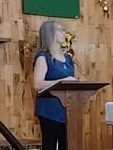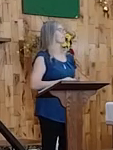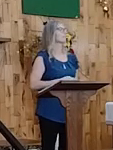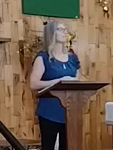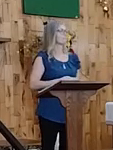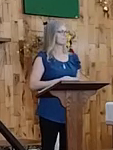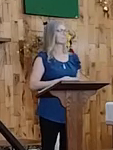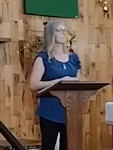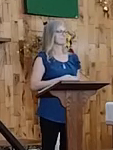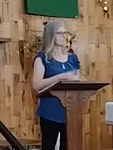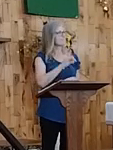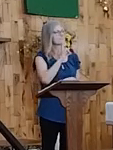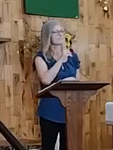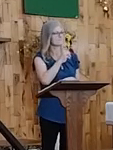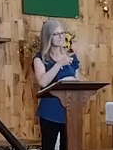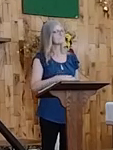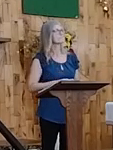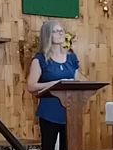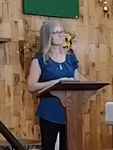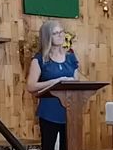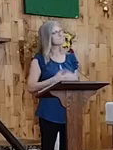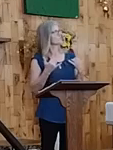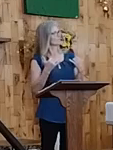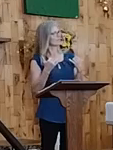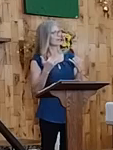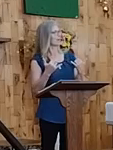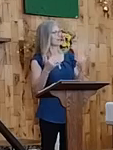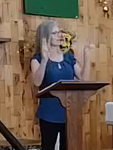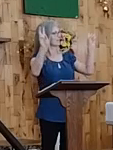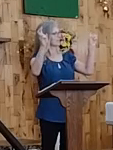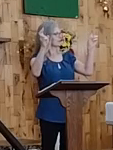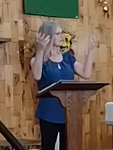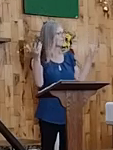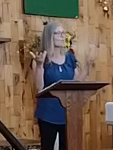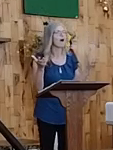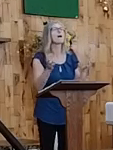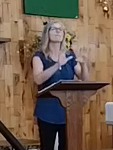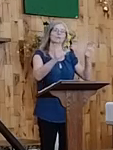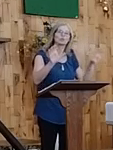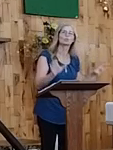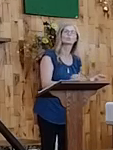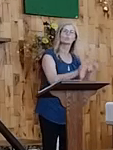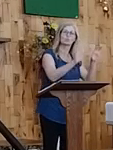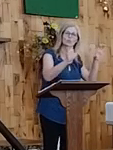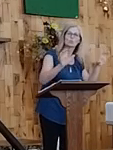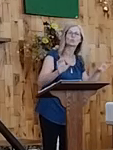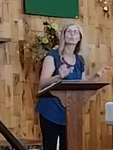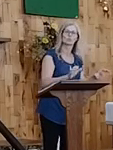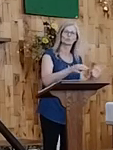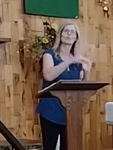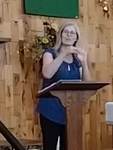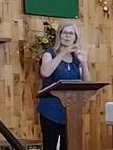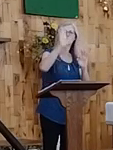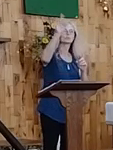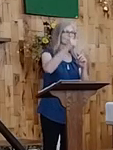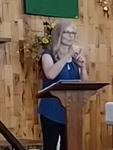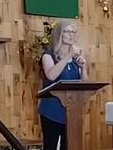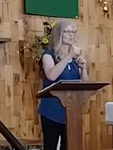It is true that today the theme is be doers of the word. The theme is